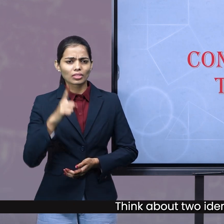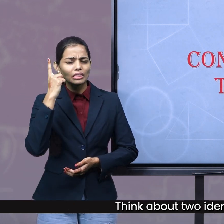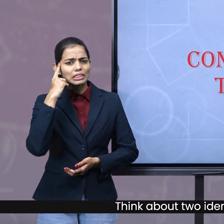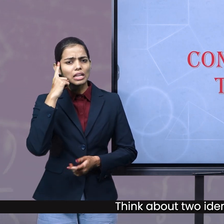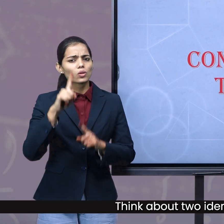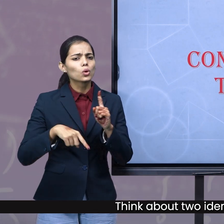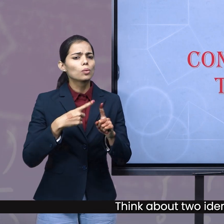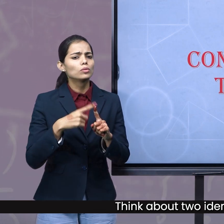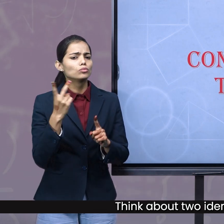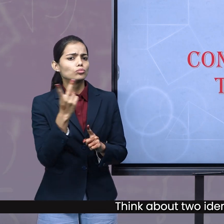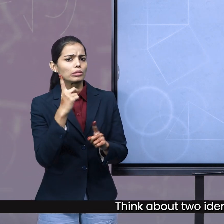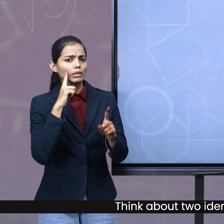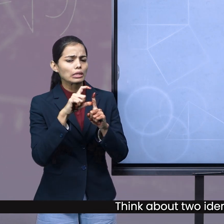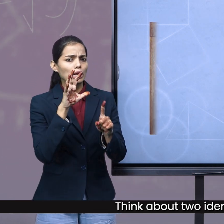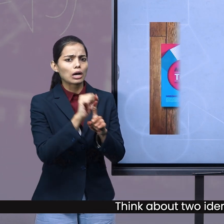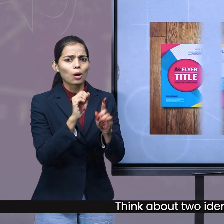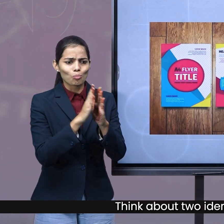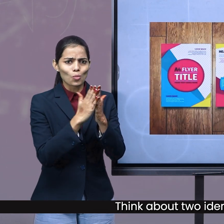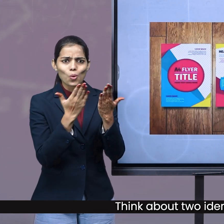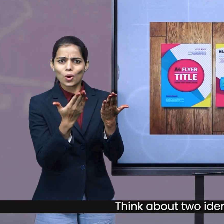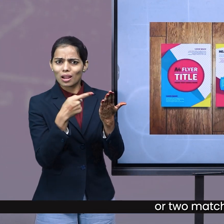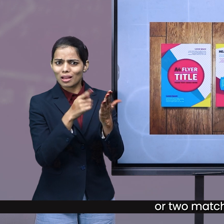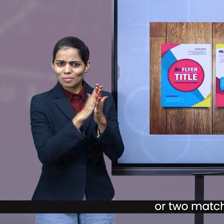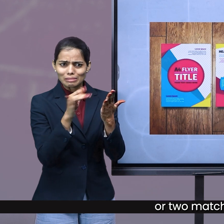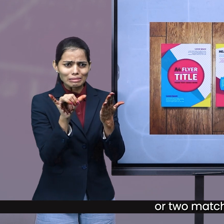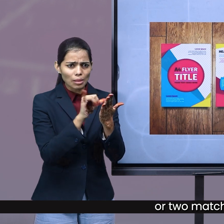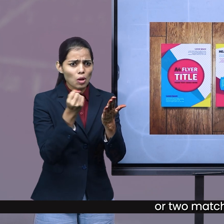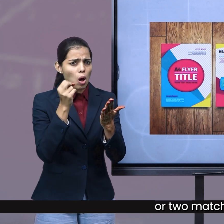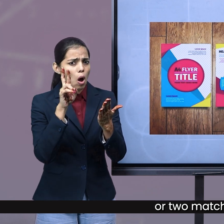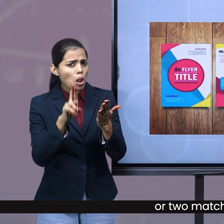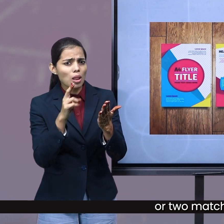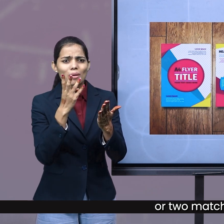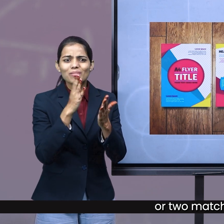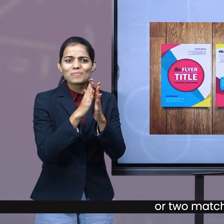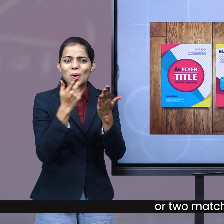Think about two identical book covers or two matching socks.